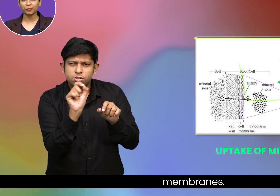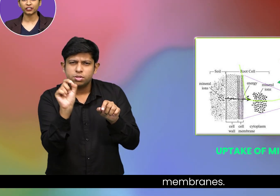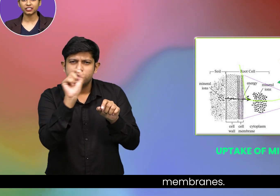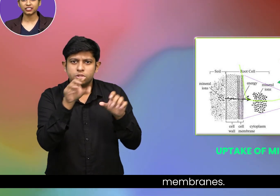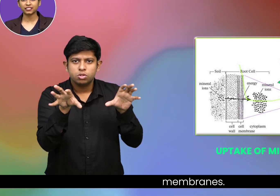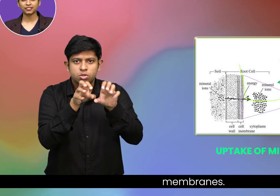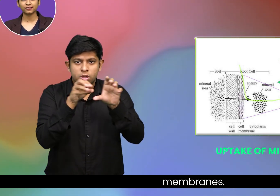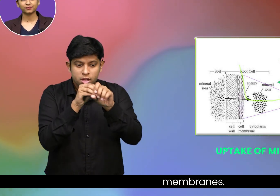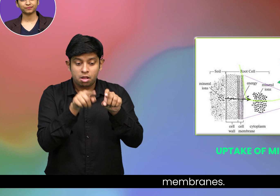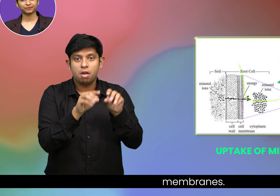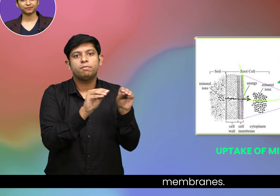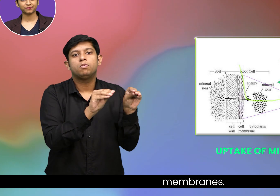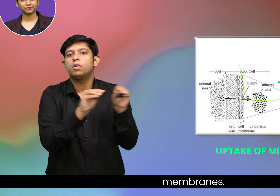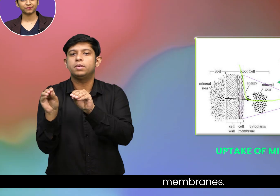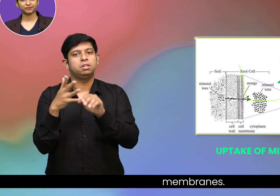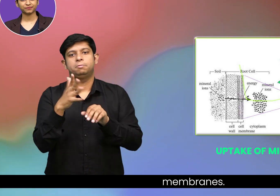cell membranes.